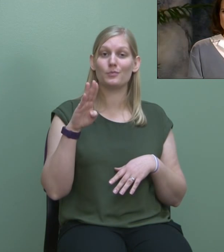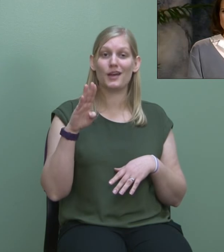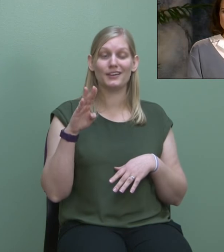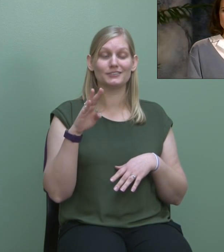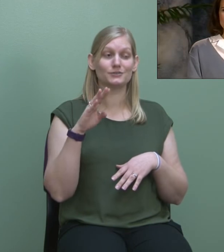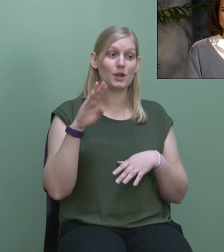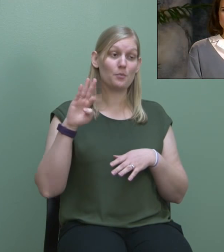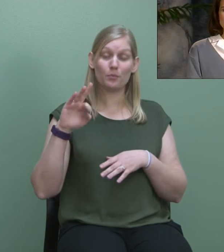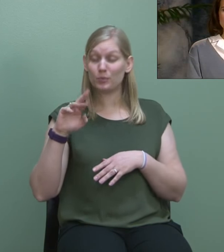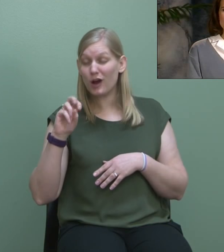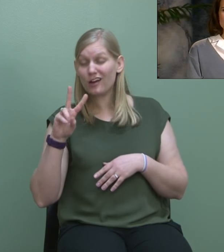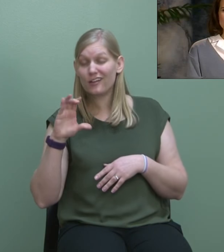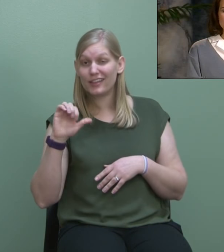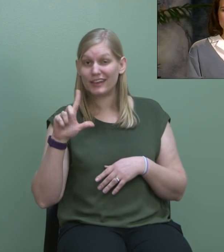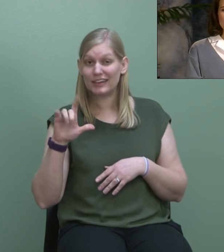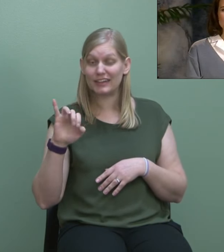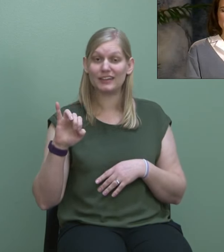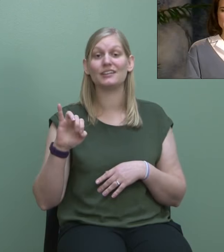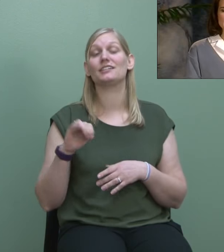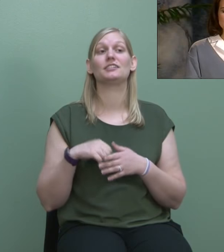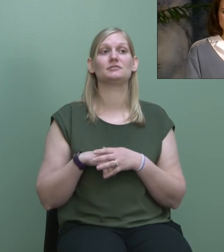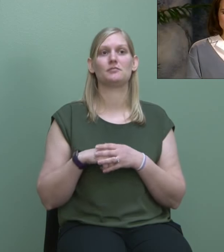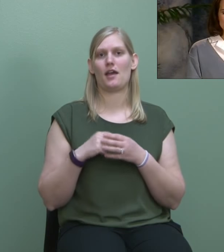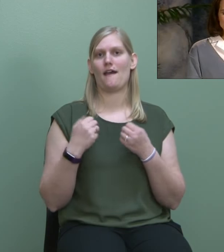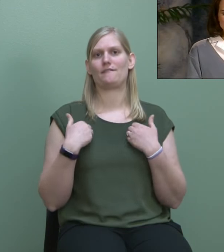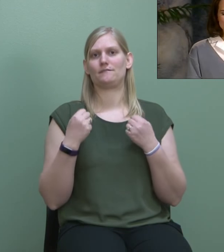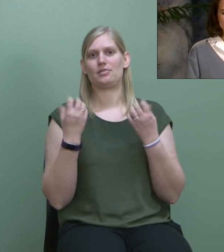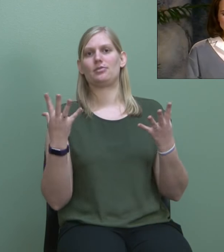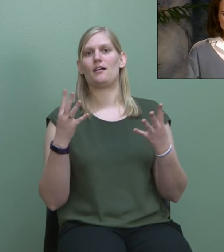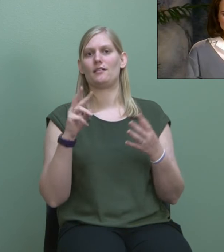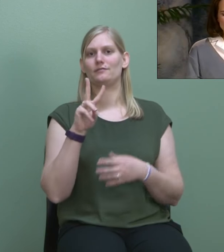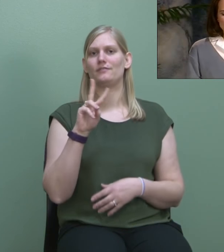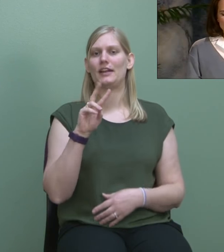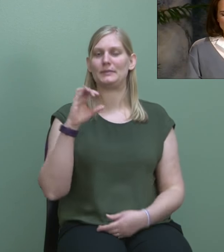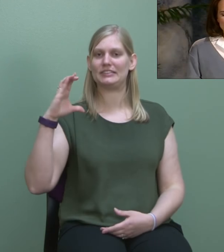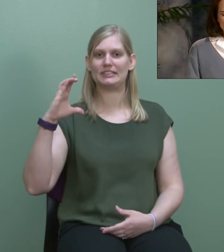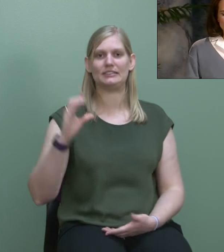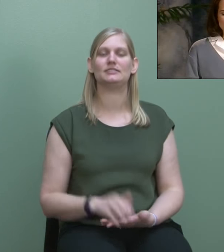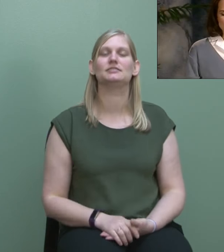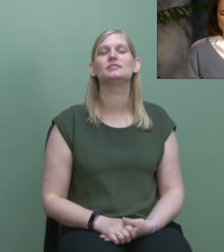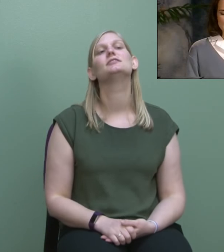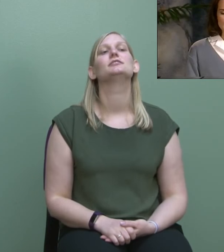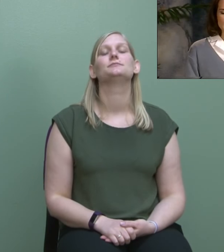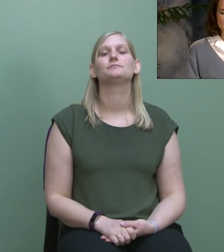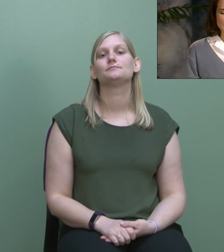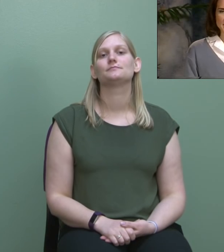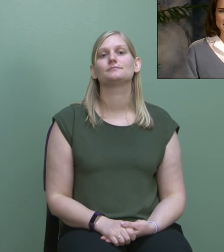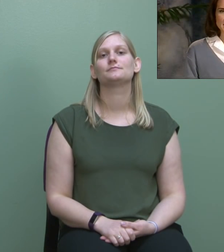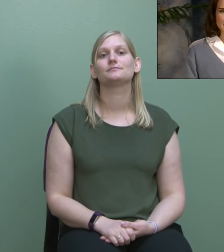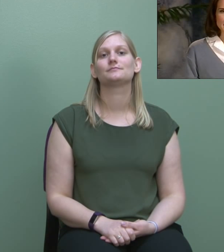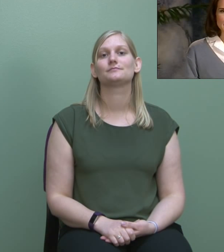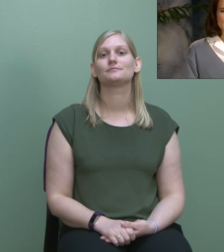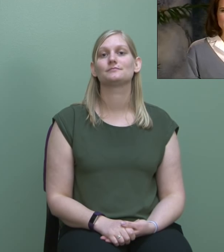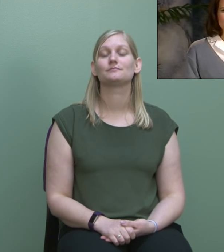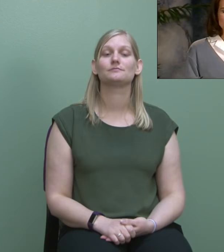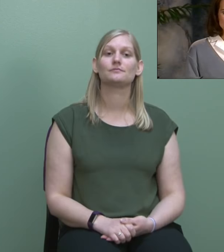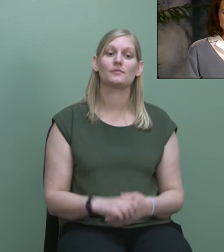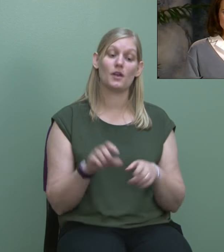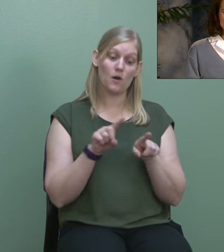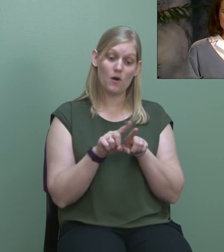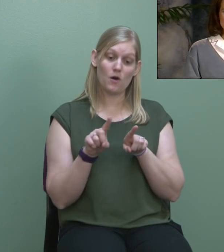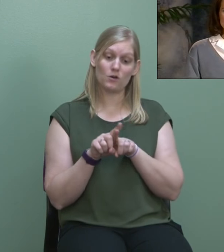those types of things give us a lot of vitamin C. We also want to look for these in